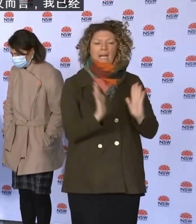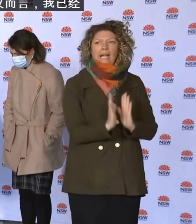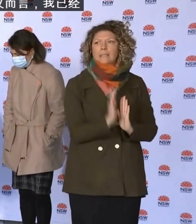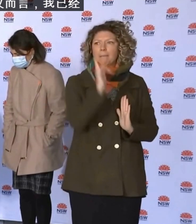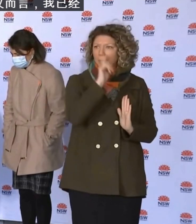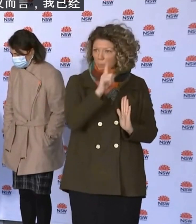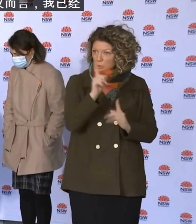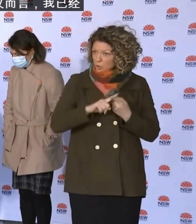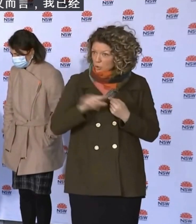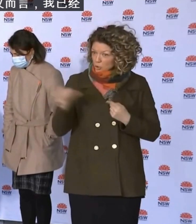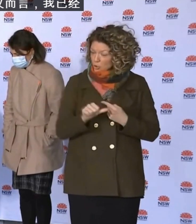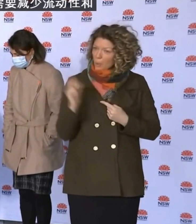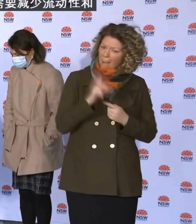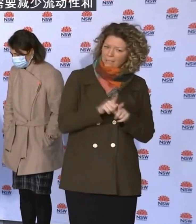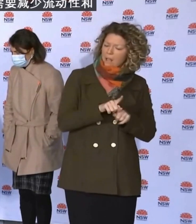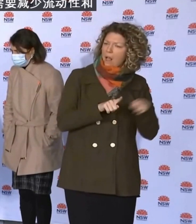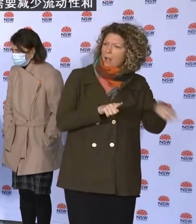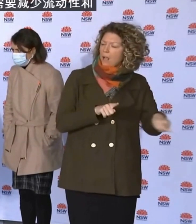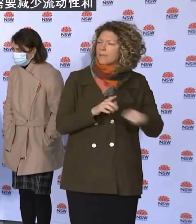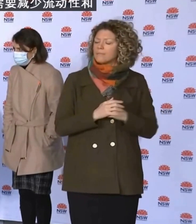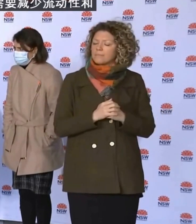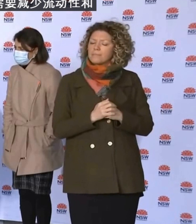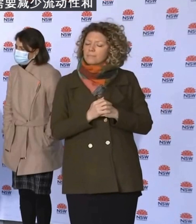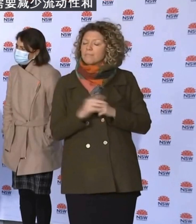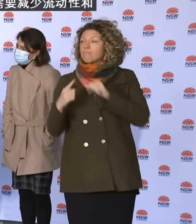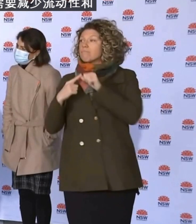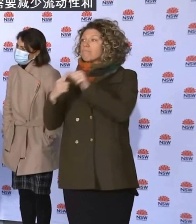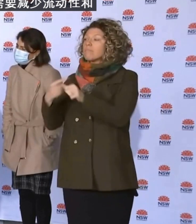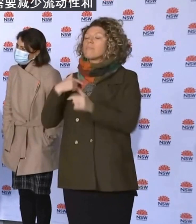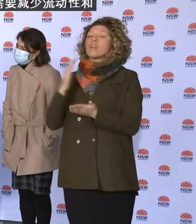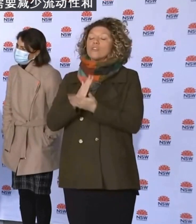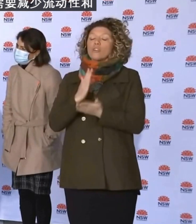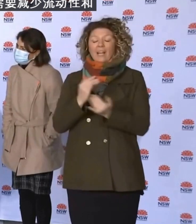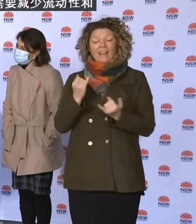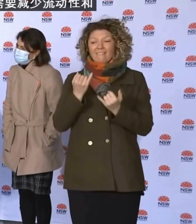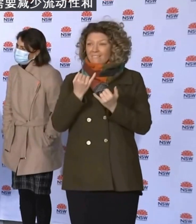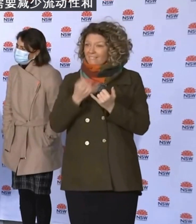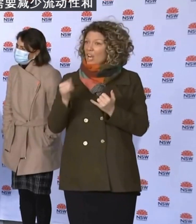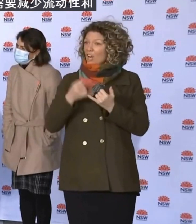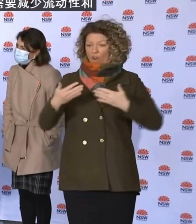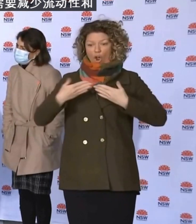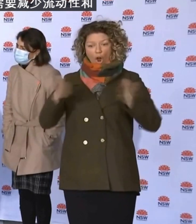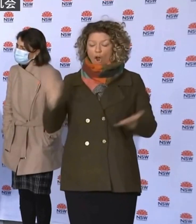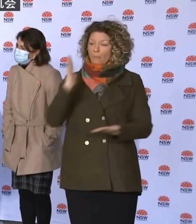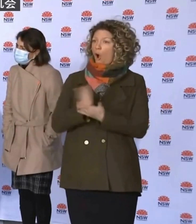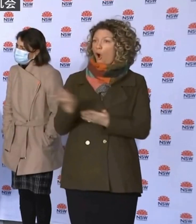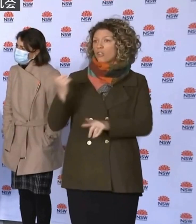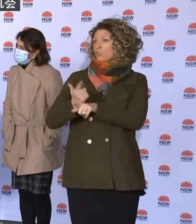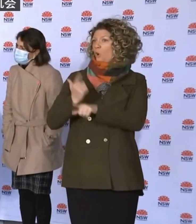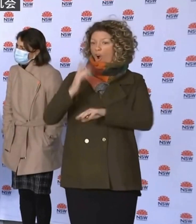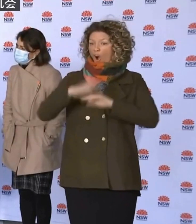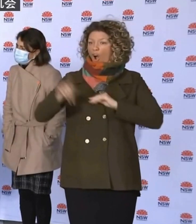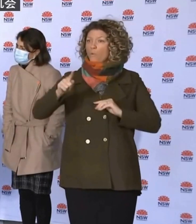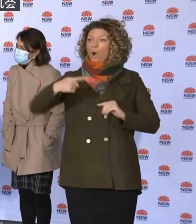in terms of my health advice, I've provided very clear health advice that we need to decrease mobility and decrease